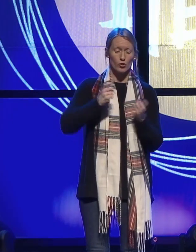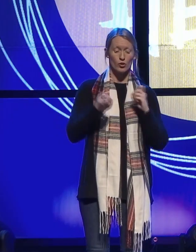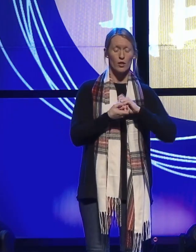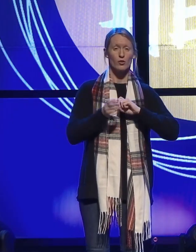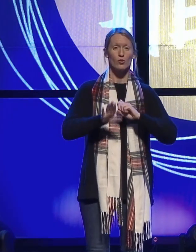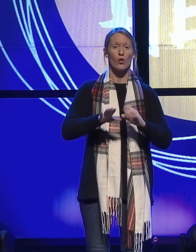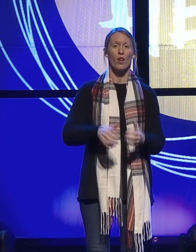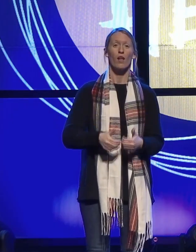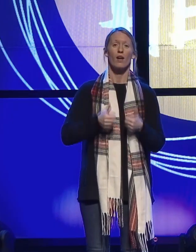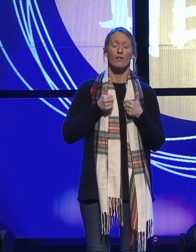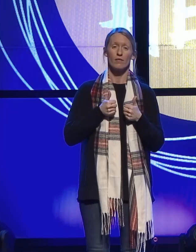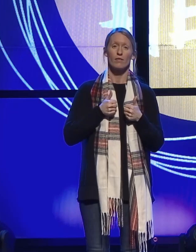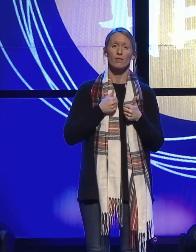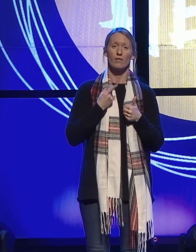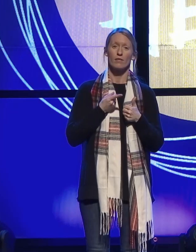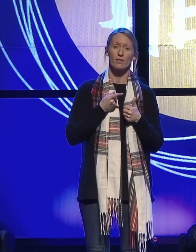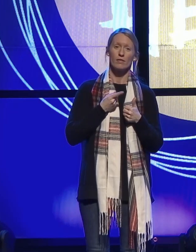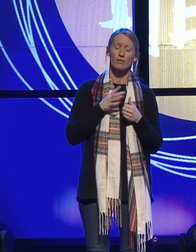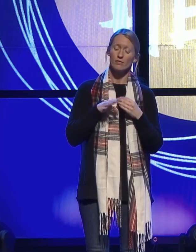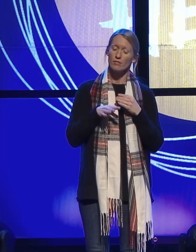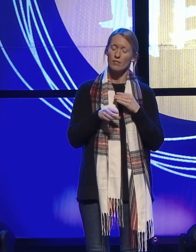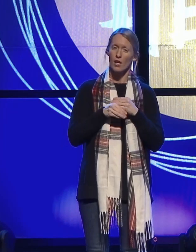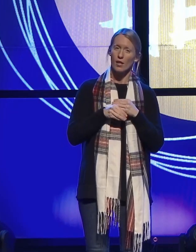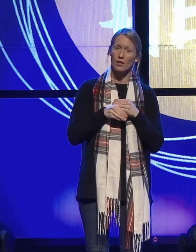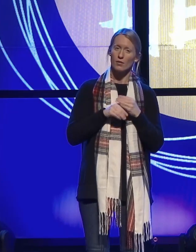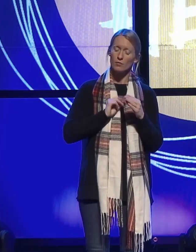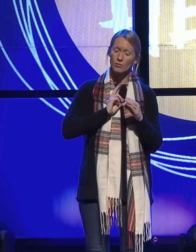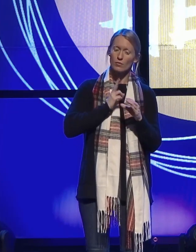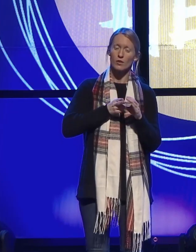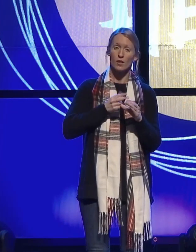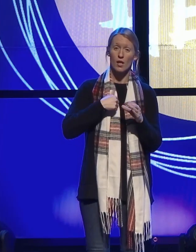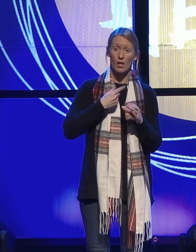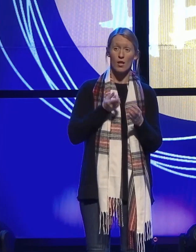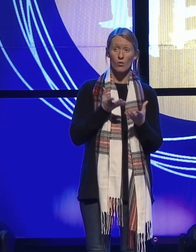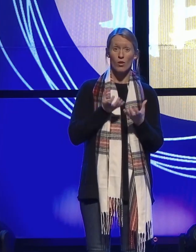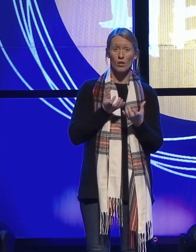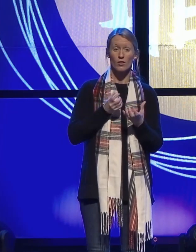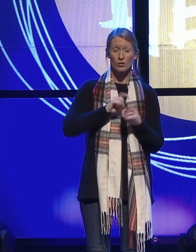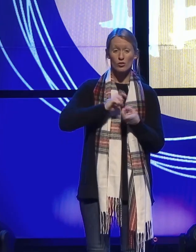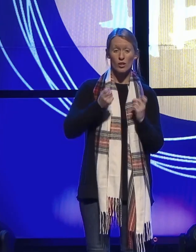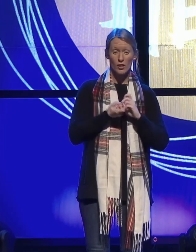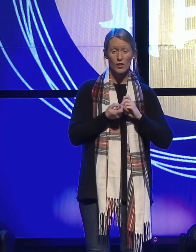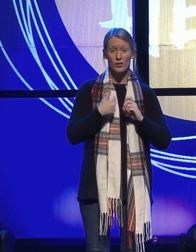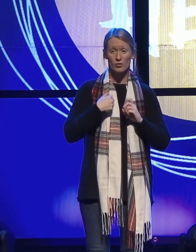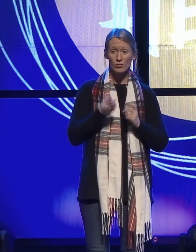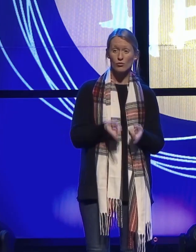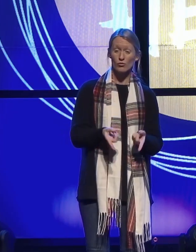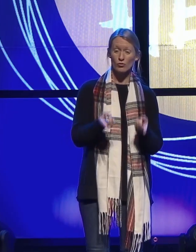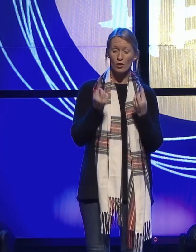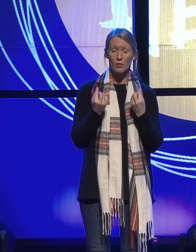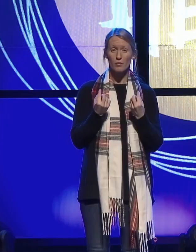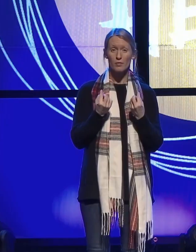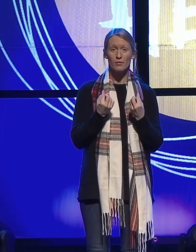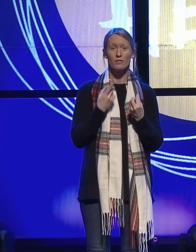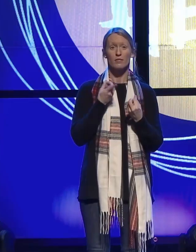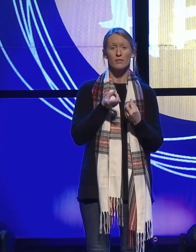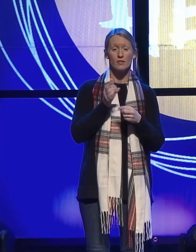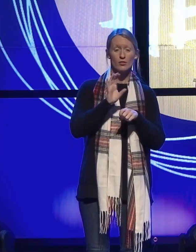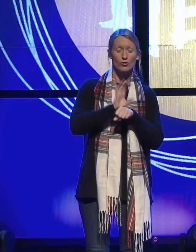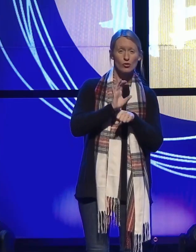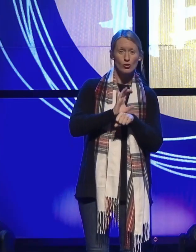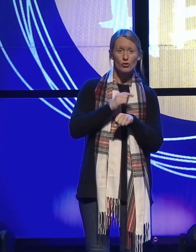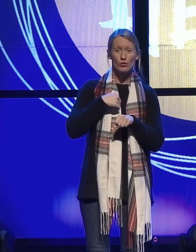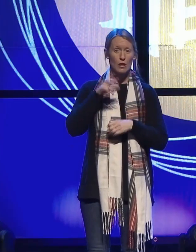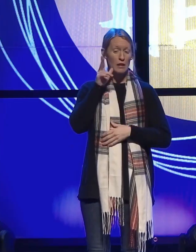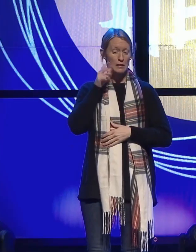in it. Because I can't change your life for you. As much as I wish coming to church and listening to this dude could change your life,